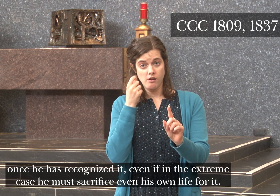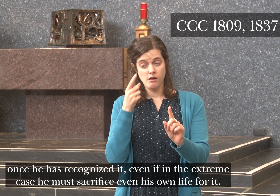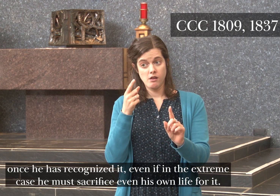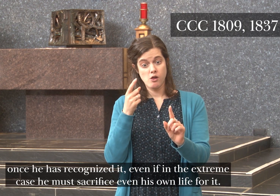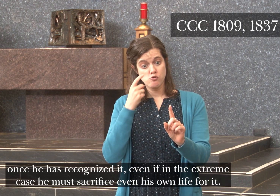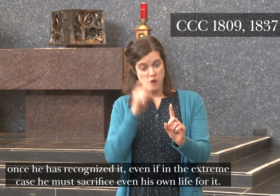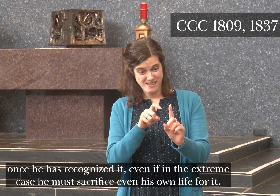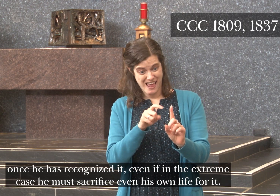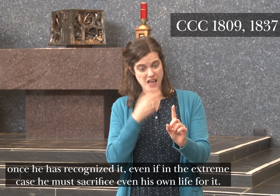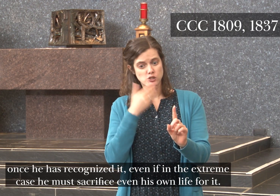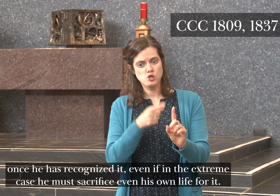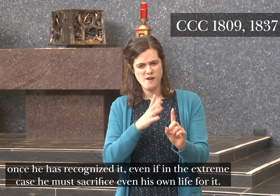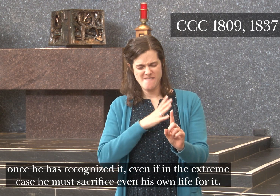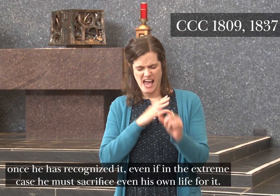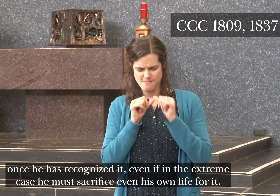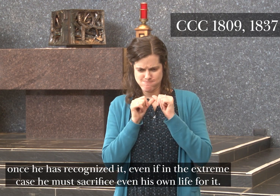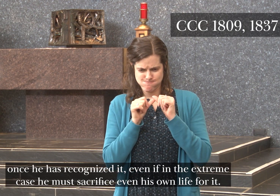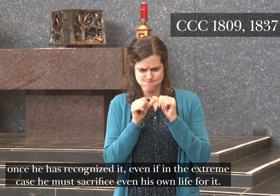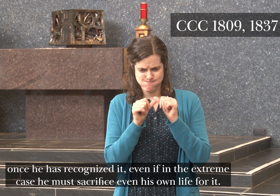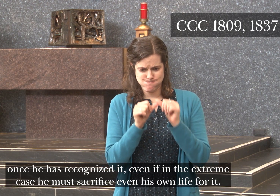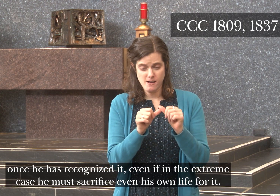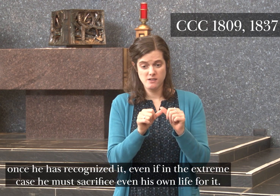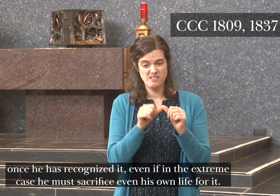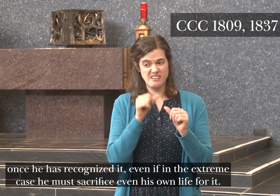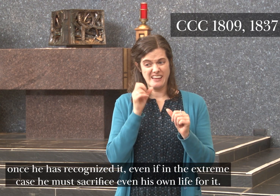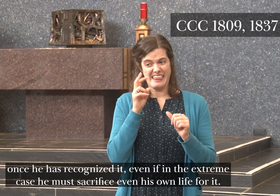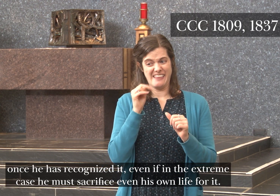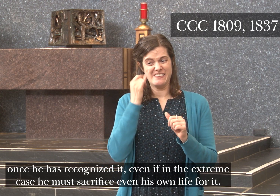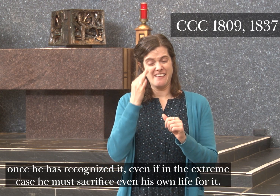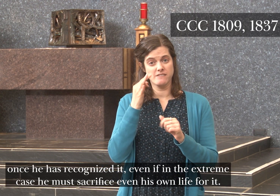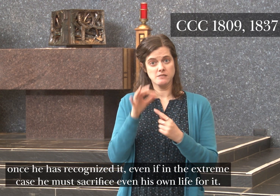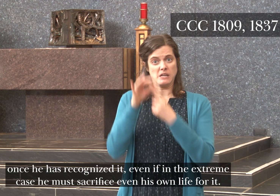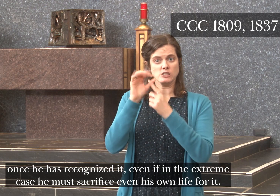Once he has recognized it, even